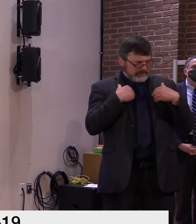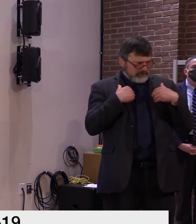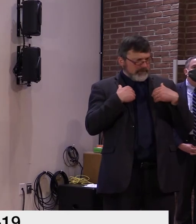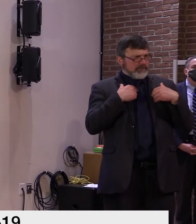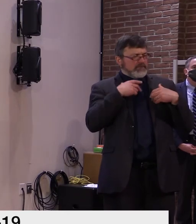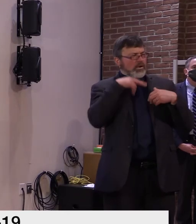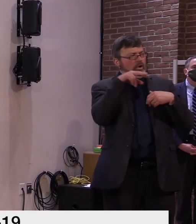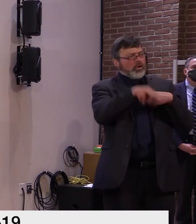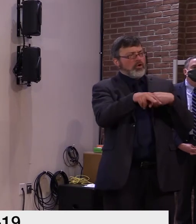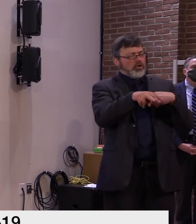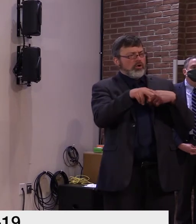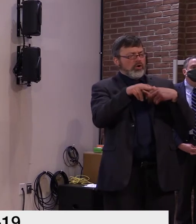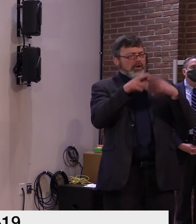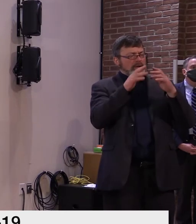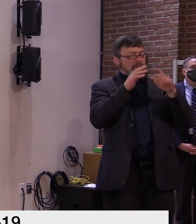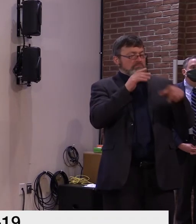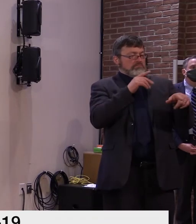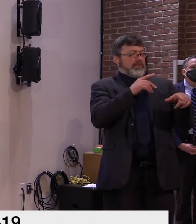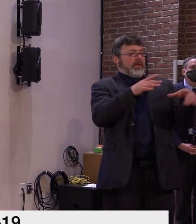factor for those individuals.